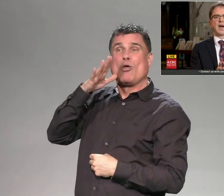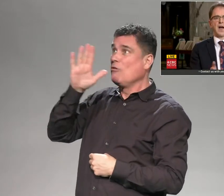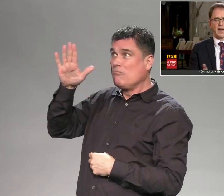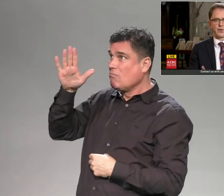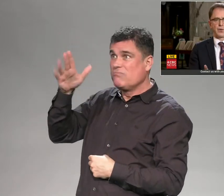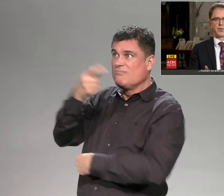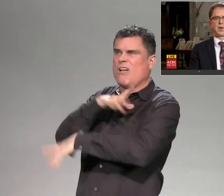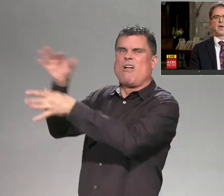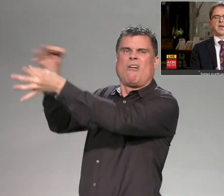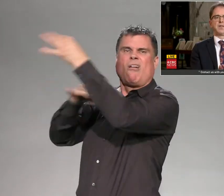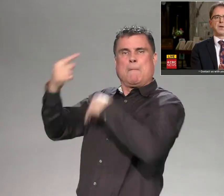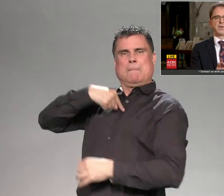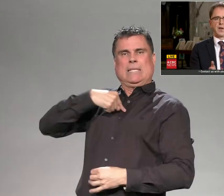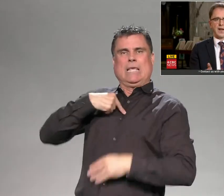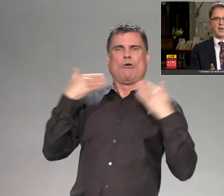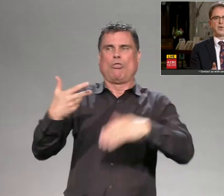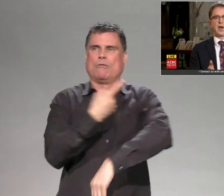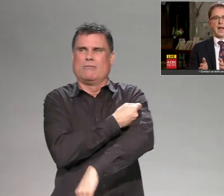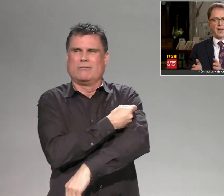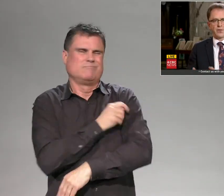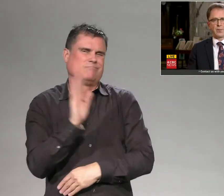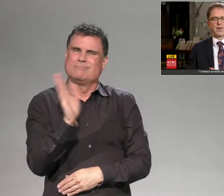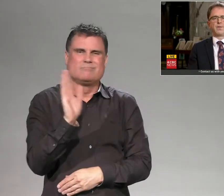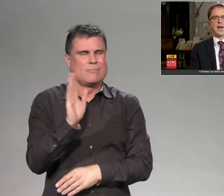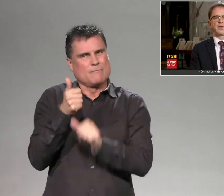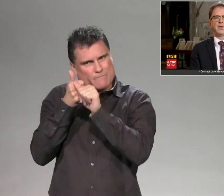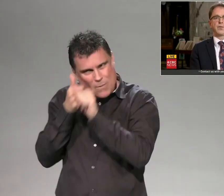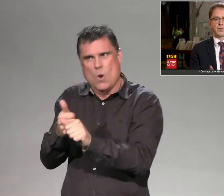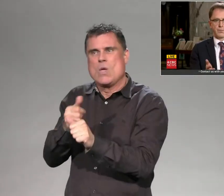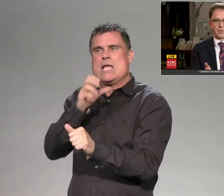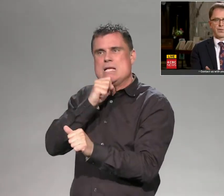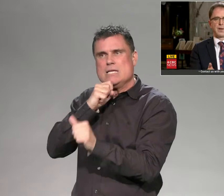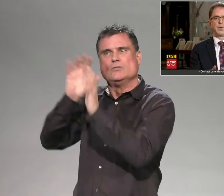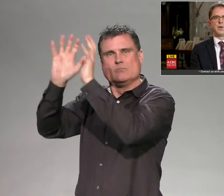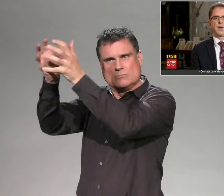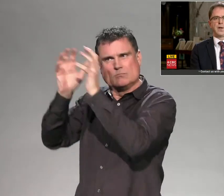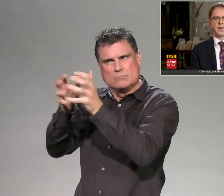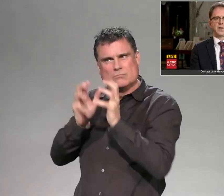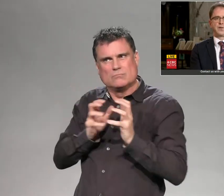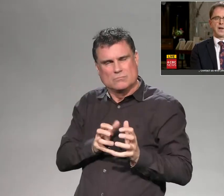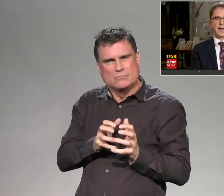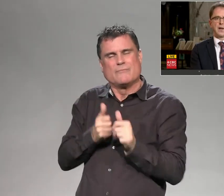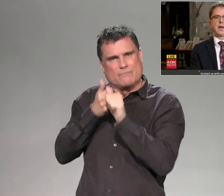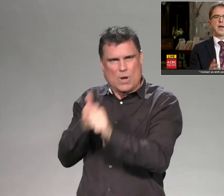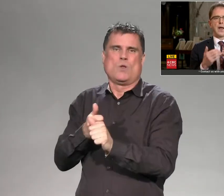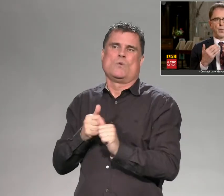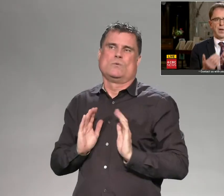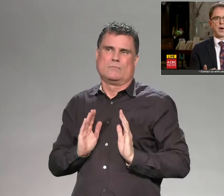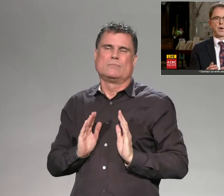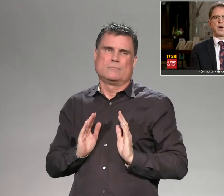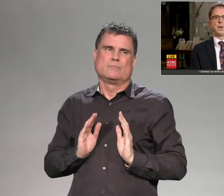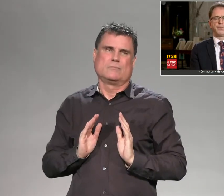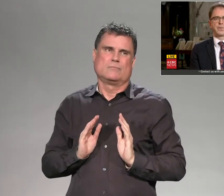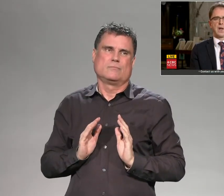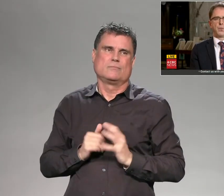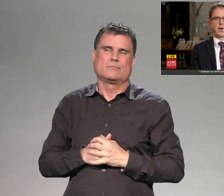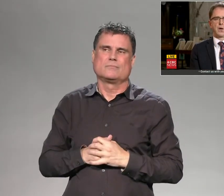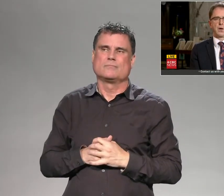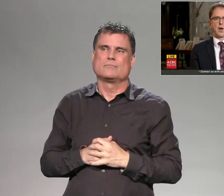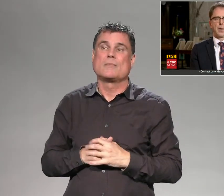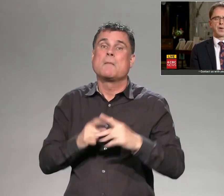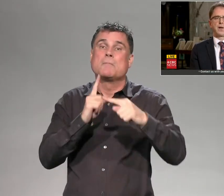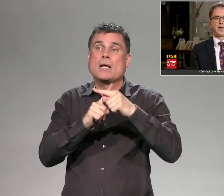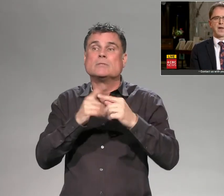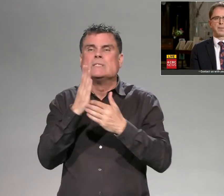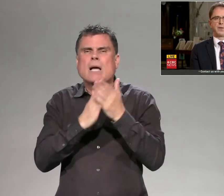way and the highest risk is based on age and some other factors, for example, indigeneity, and we